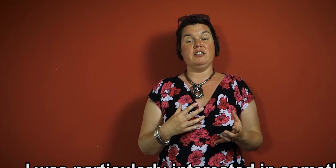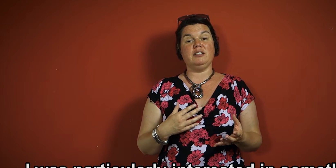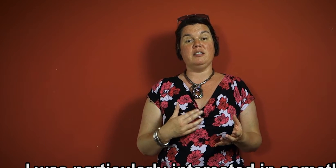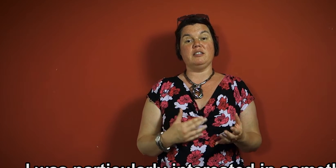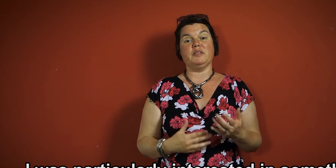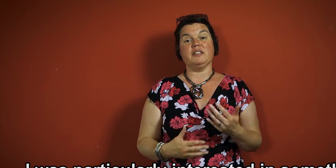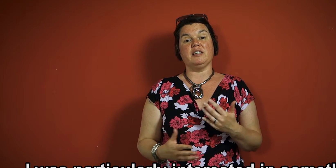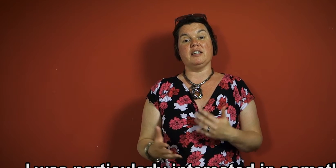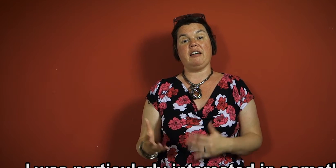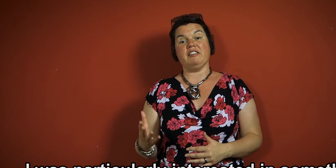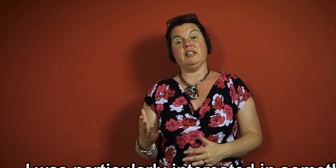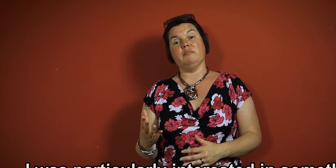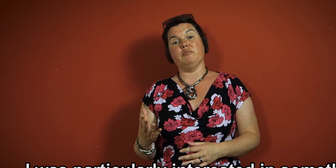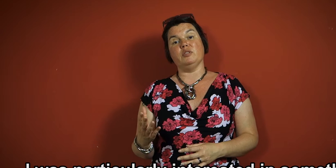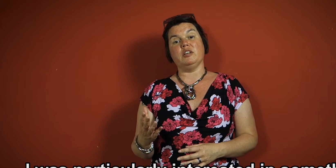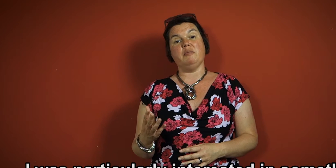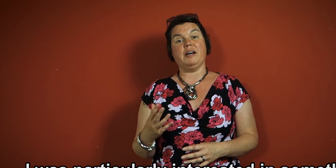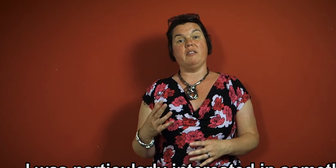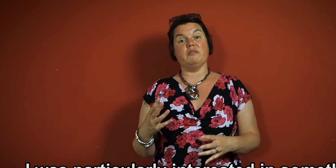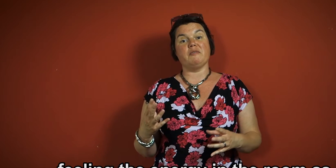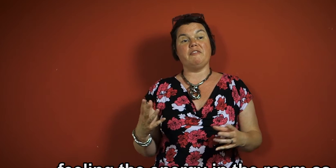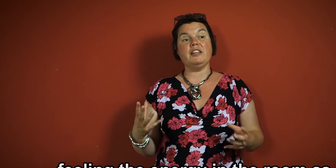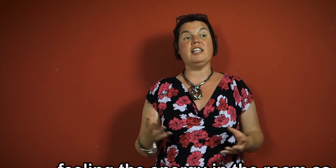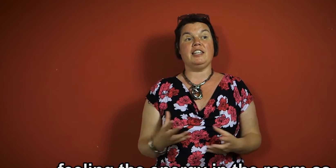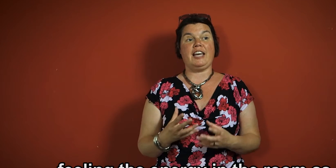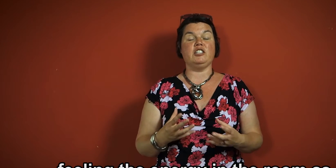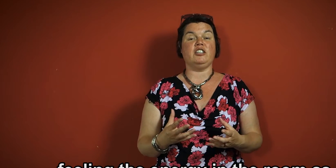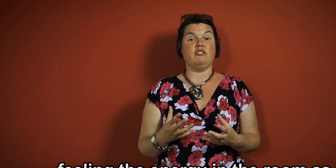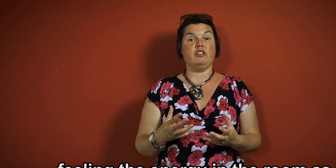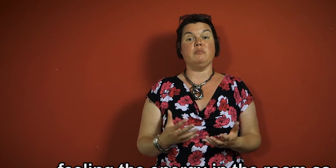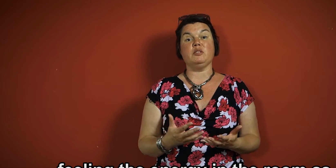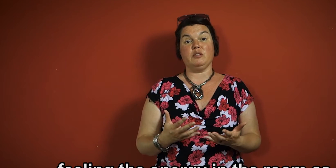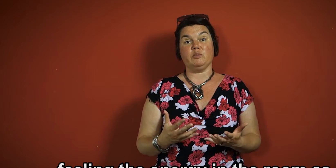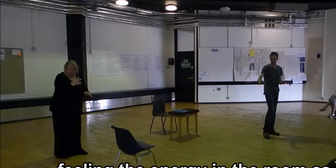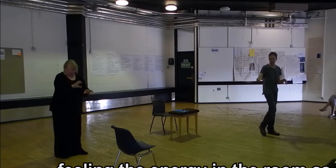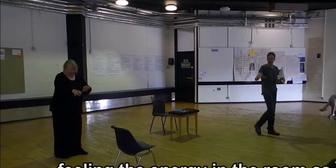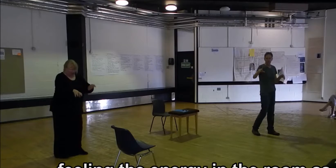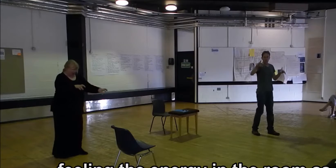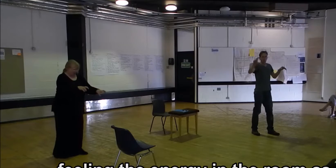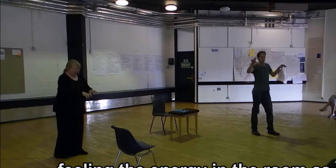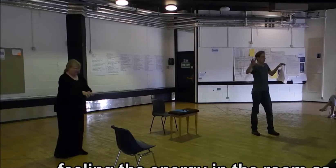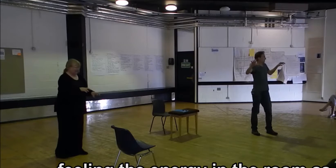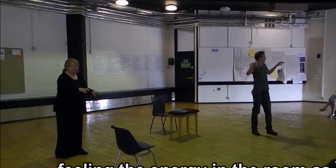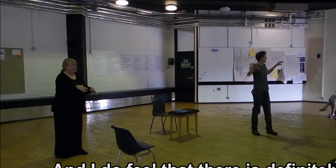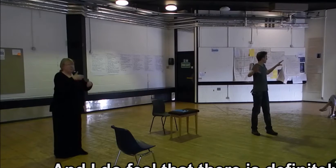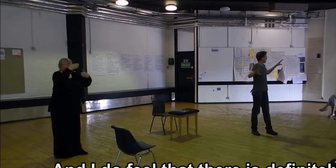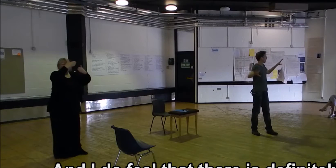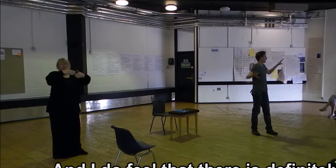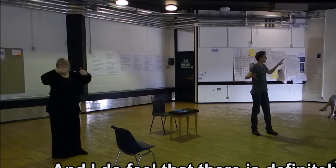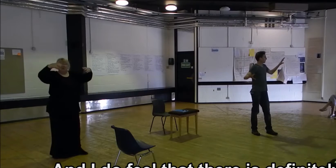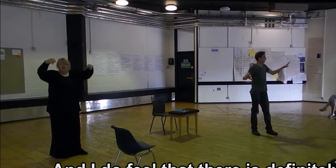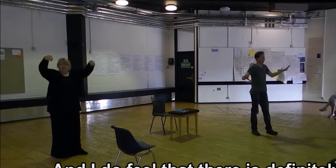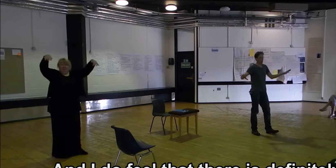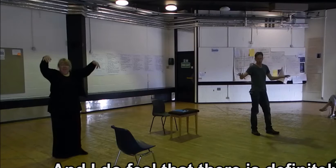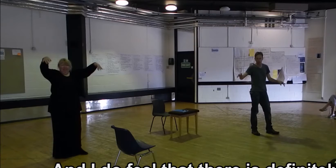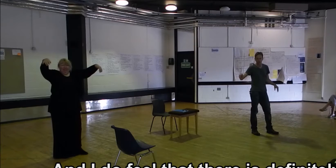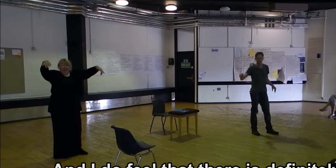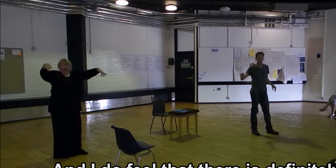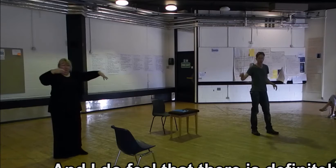in something that Gary had brought up about feeling the energy in the room as soon as we walked in. And I do feel that there is definitely something